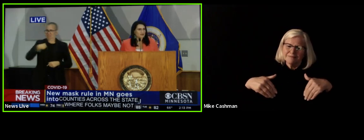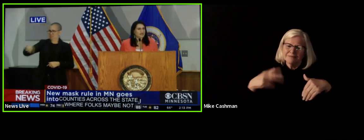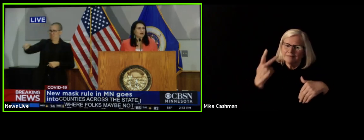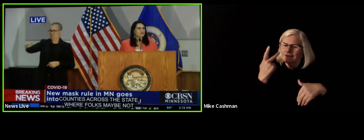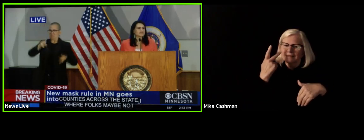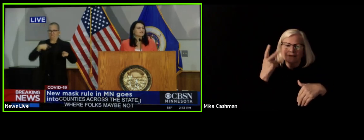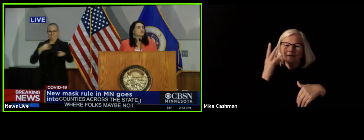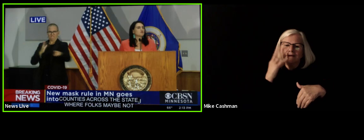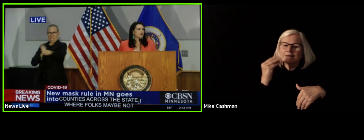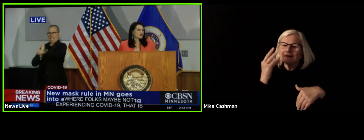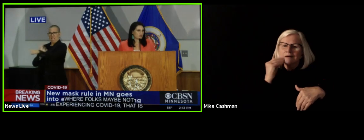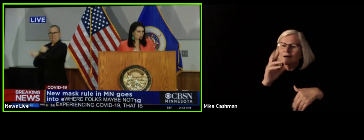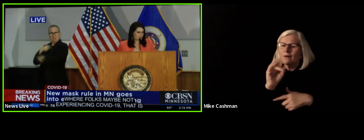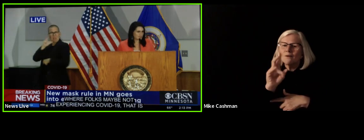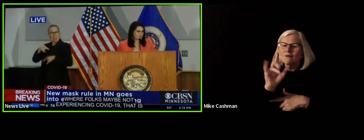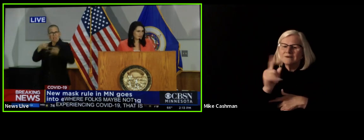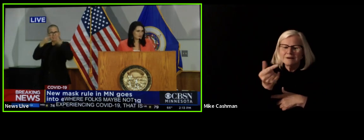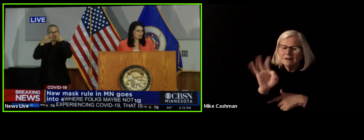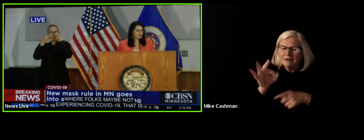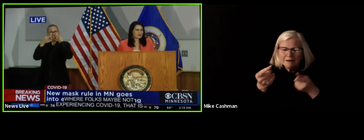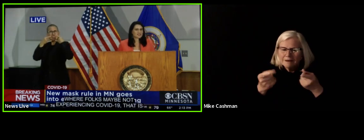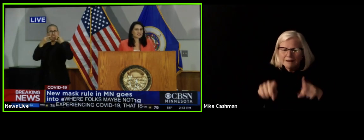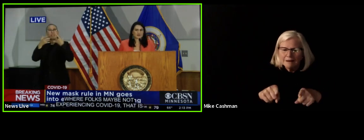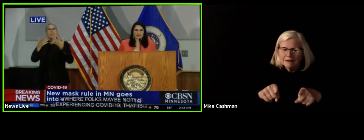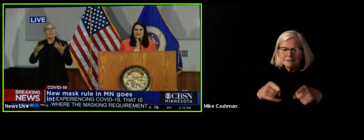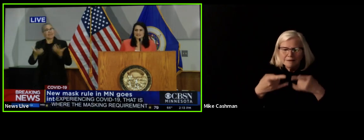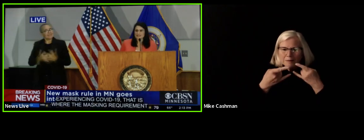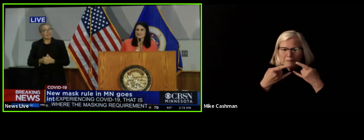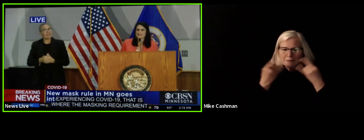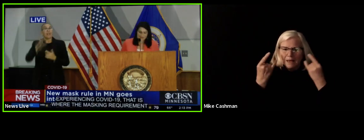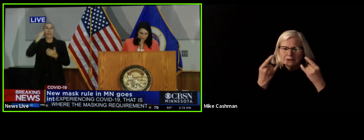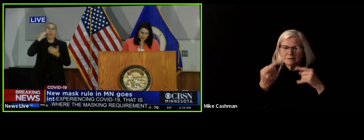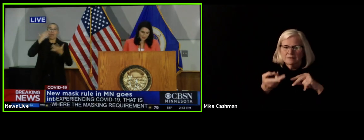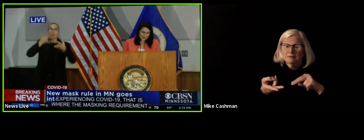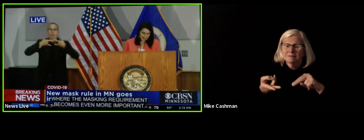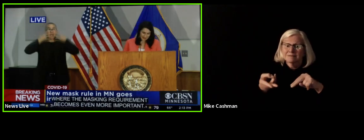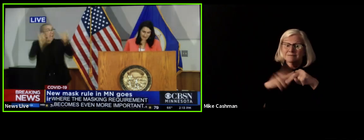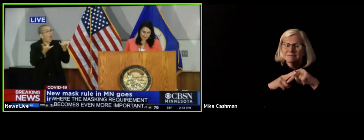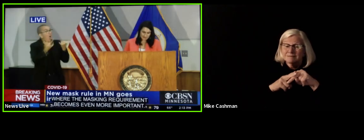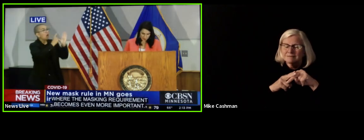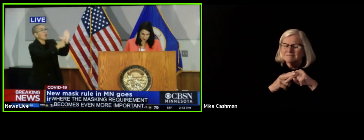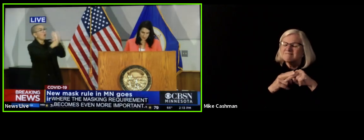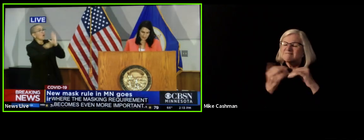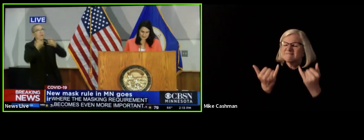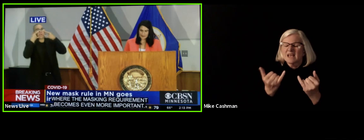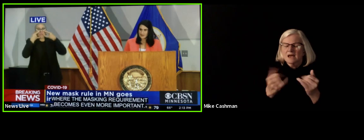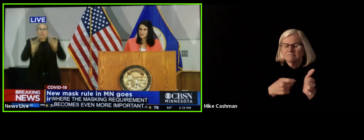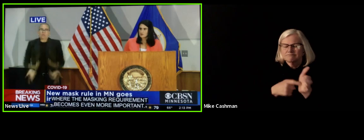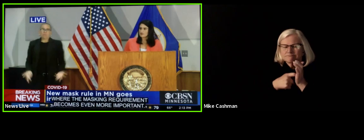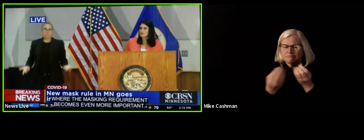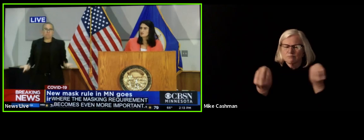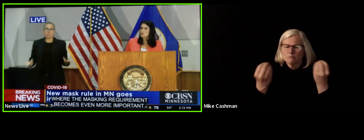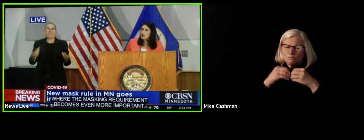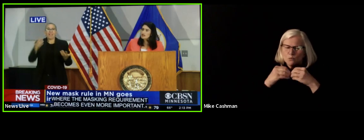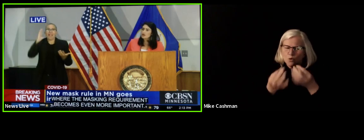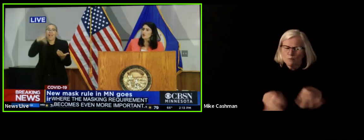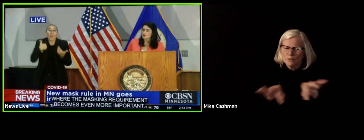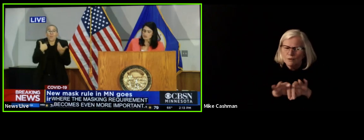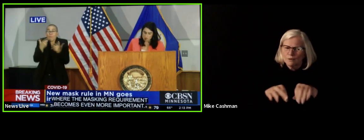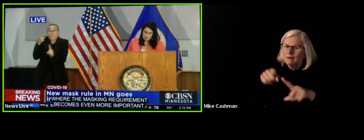requirement becomes even more important, so that the spread doesn't even begin in the first place, to prevent